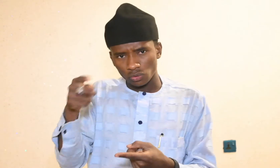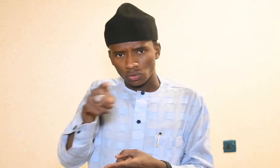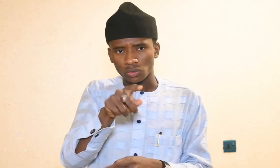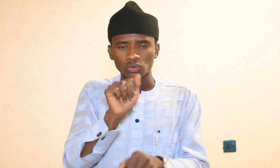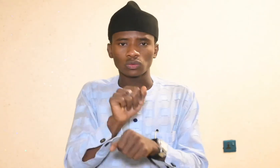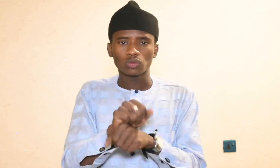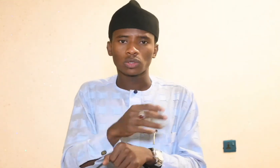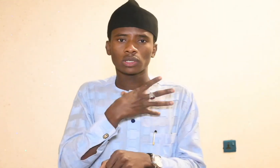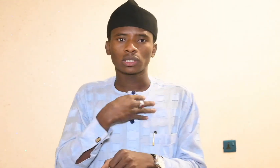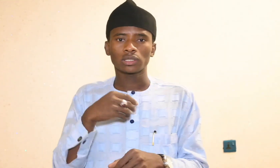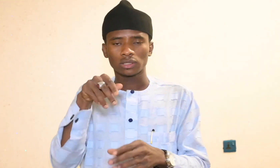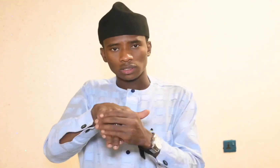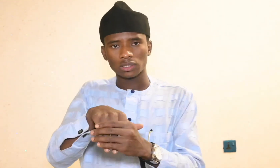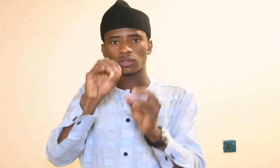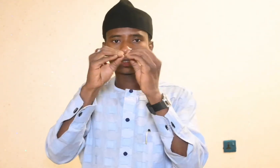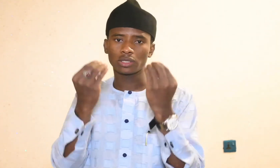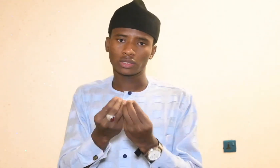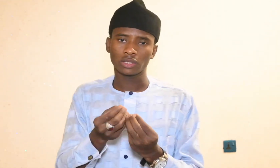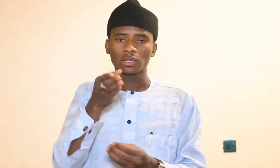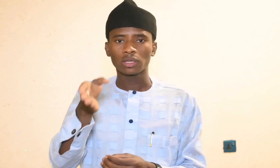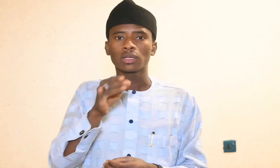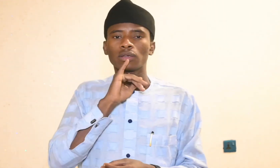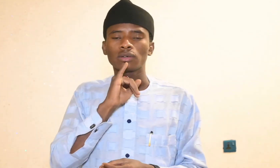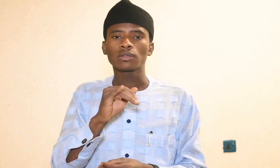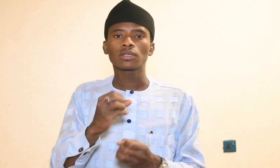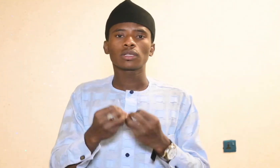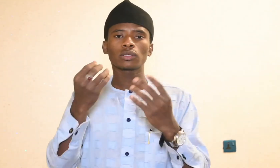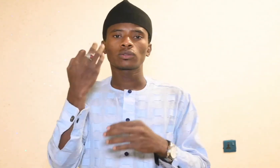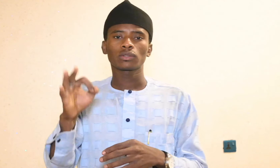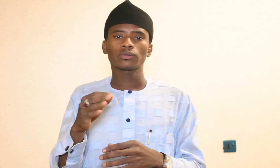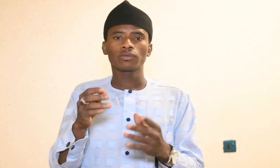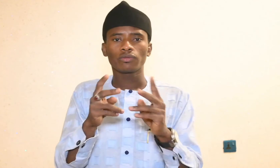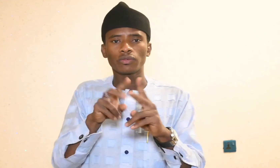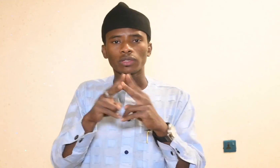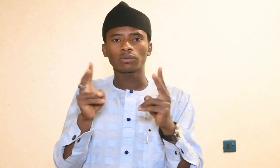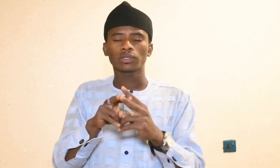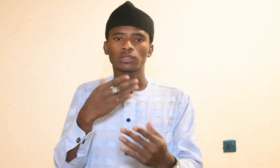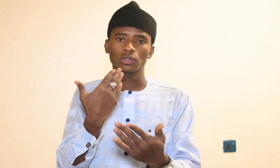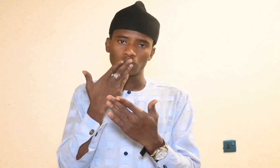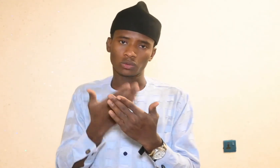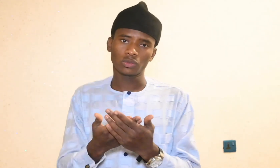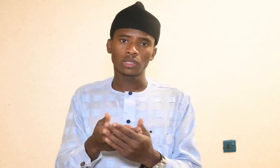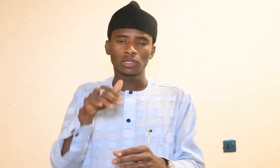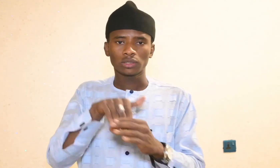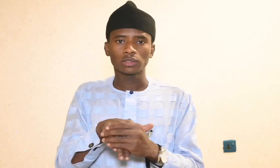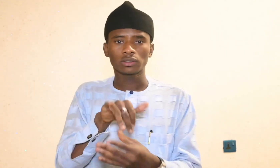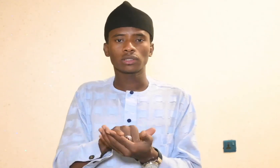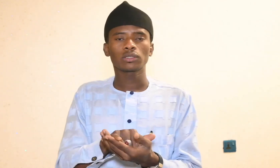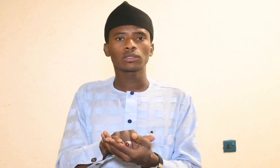organization, they will automatically get an employee status in the future. Well, I